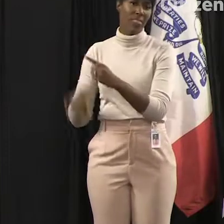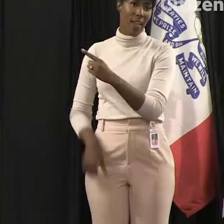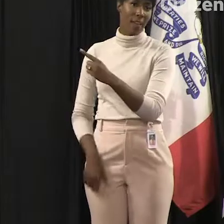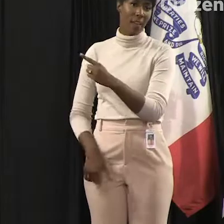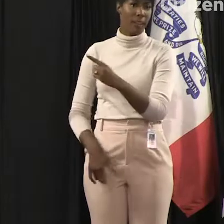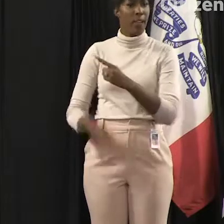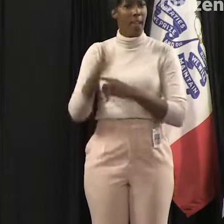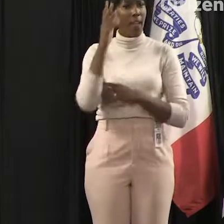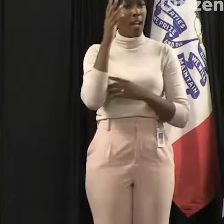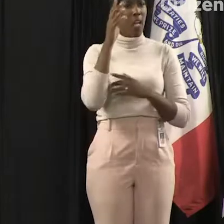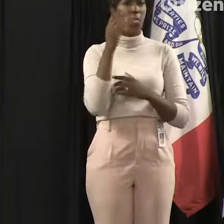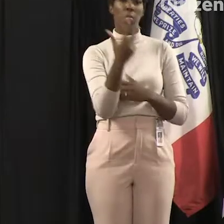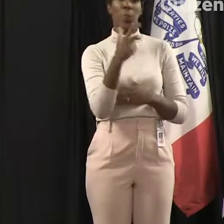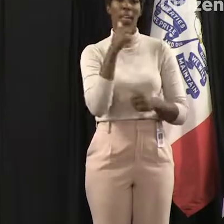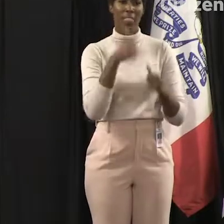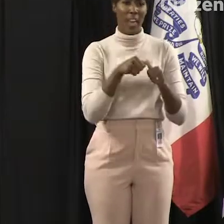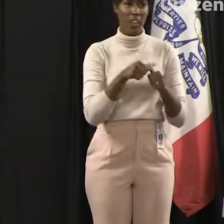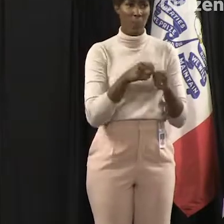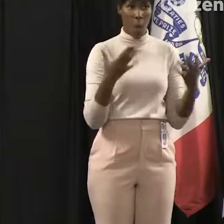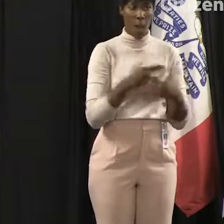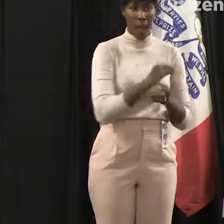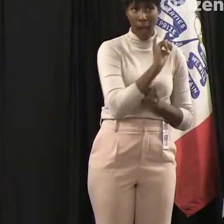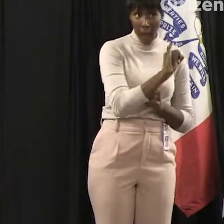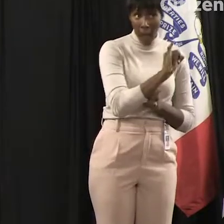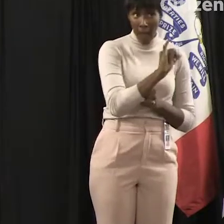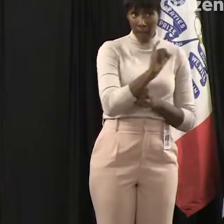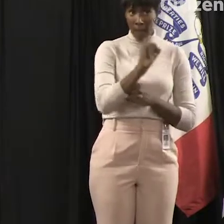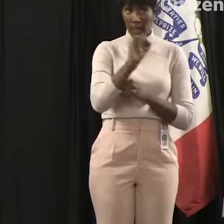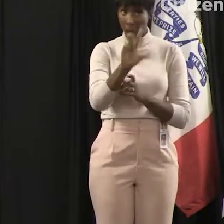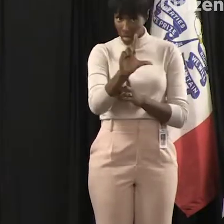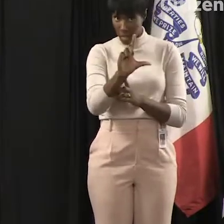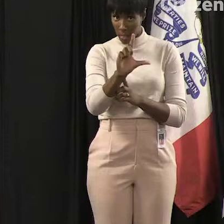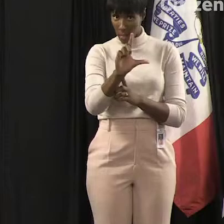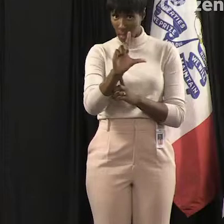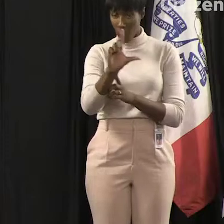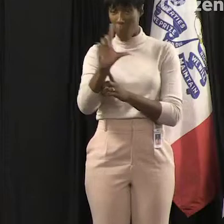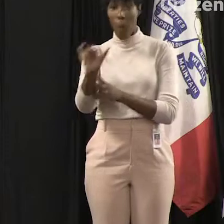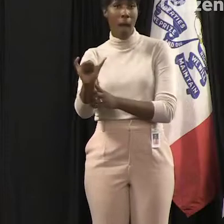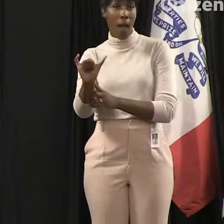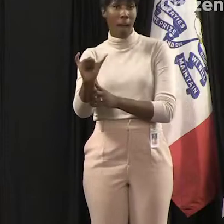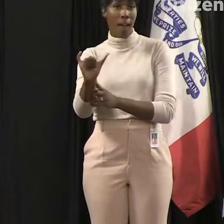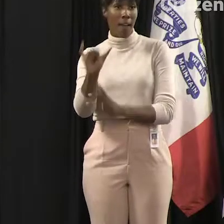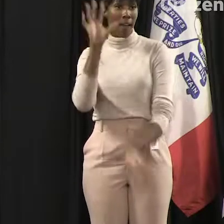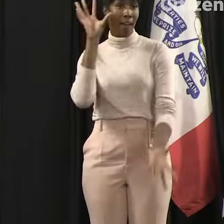It's made up of three letters, I, L,